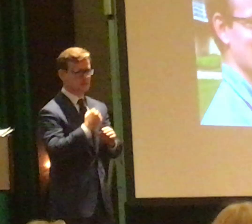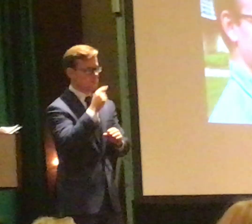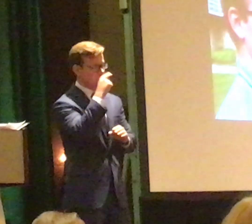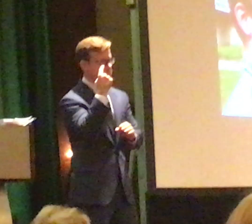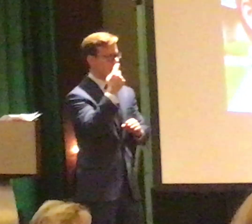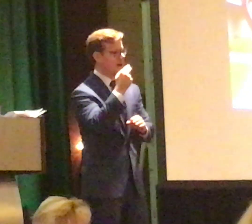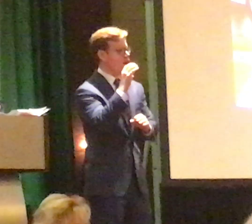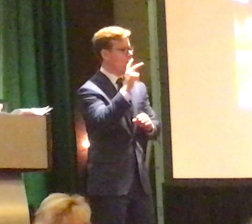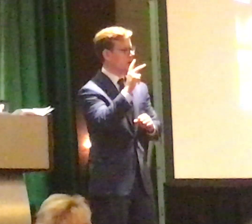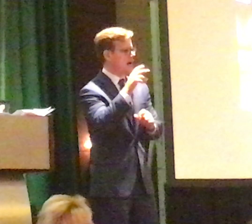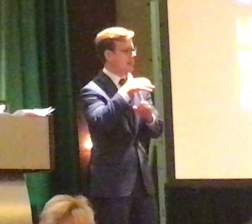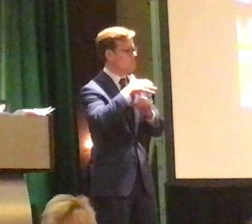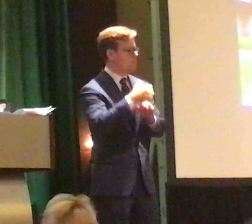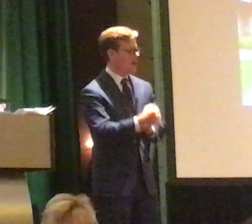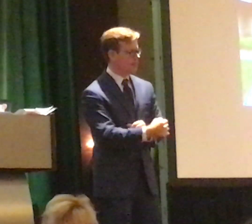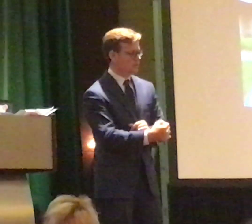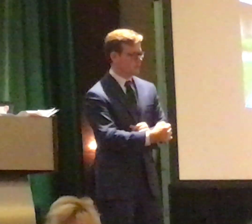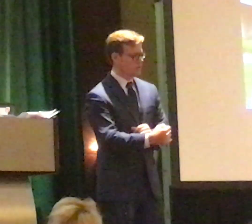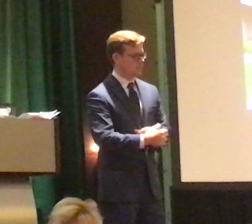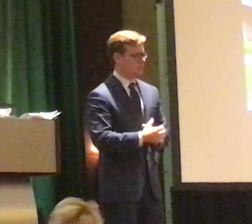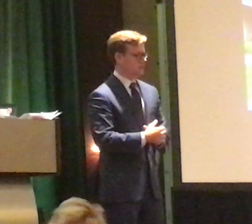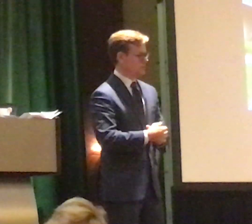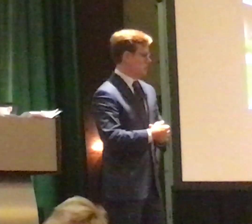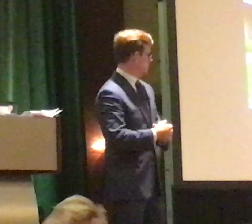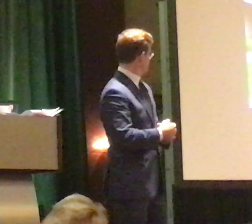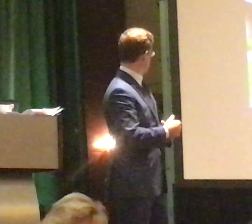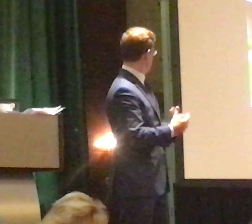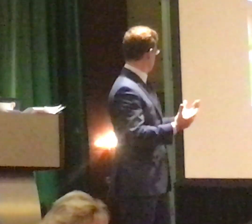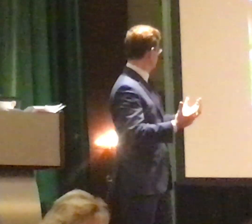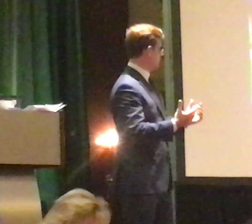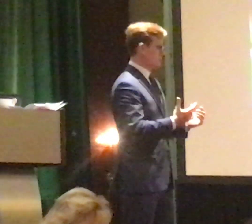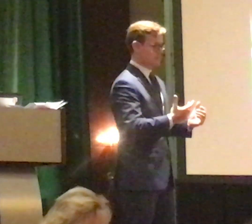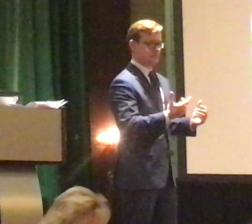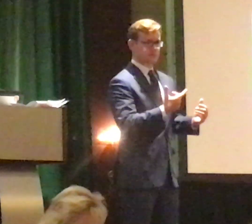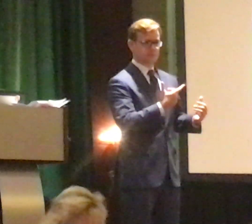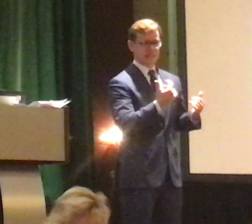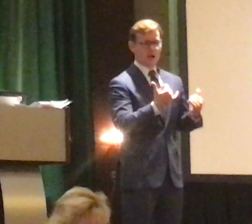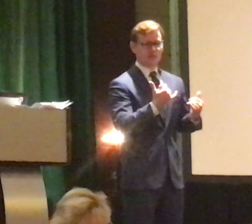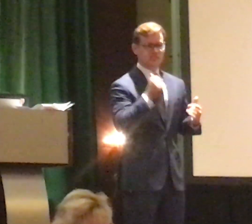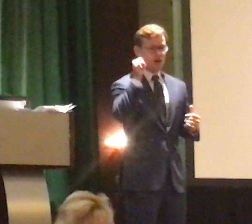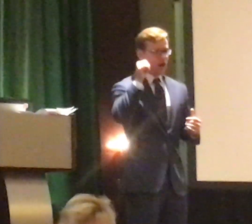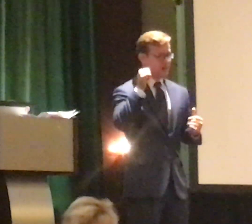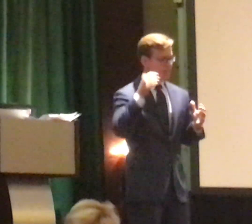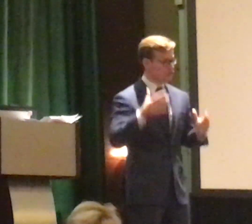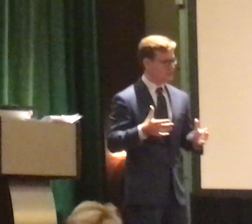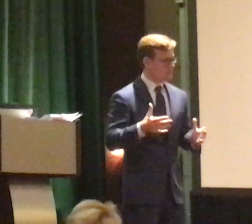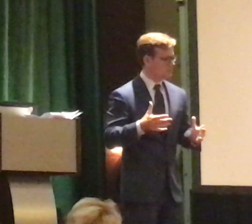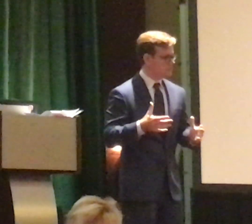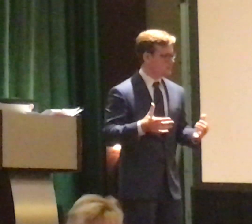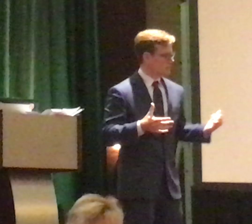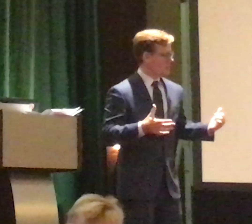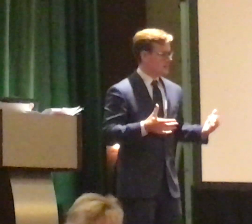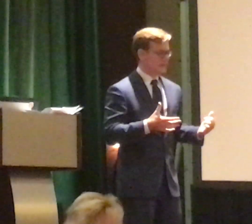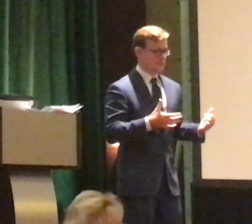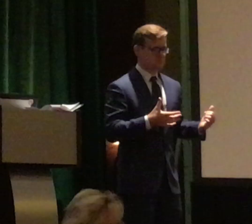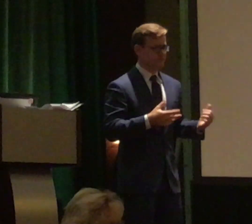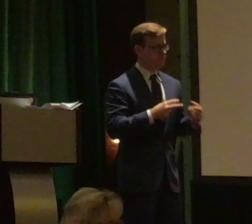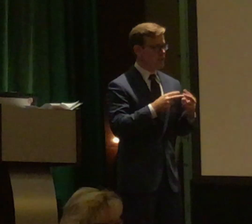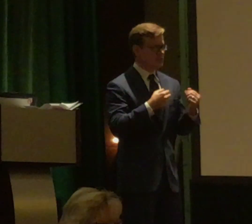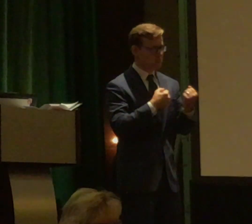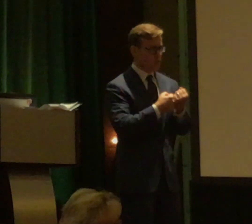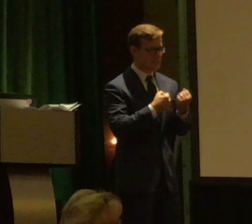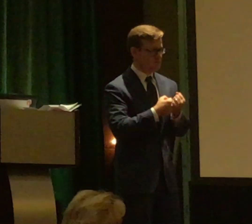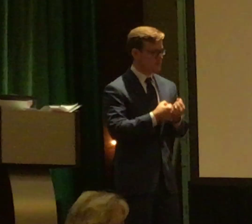He was in the Army for 12 years as a Black Hawk helicopter pilot. And now he's an